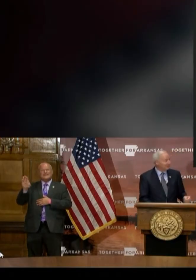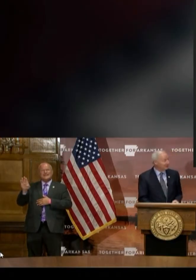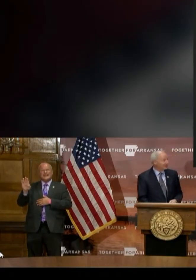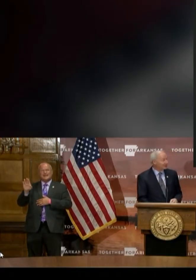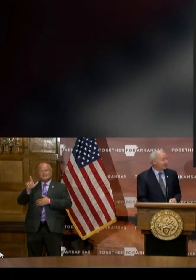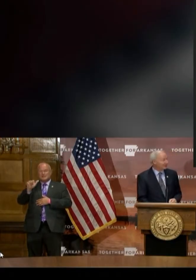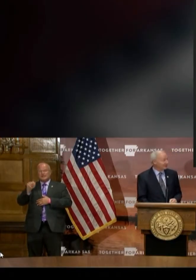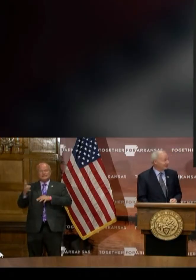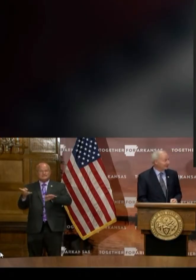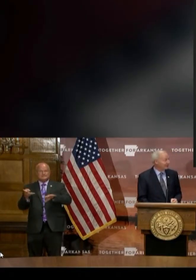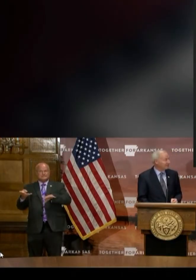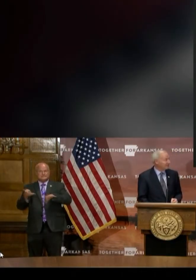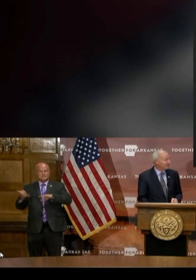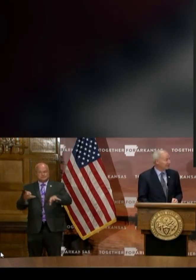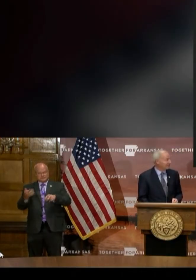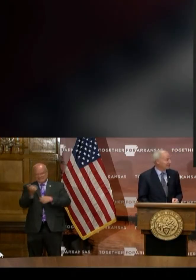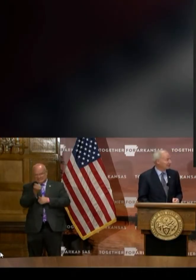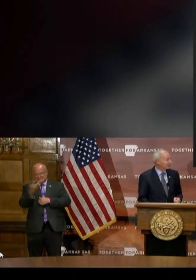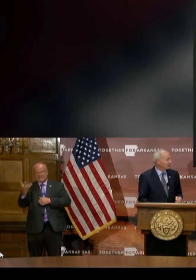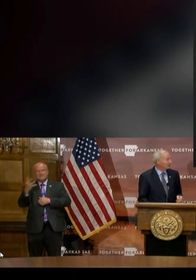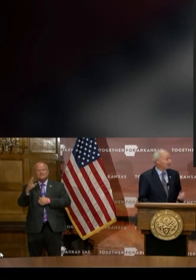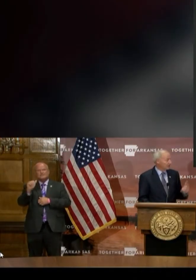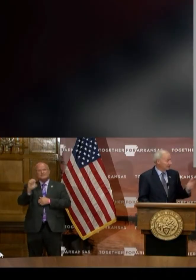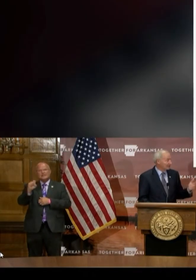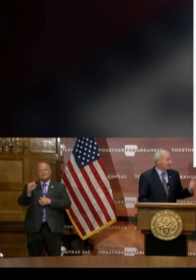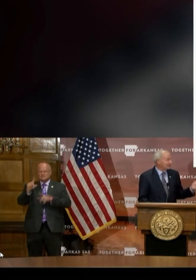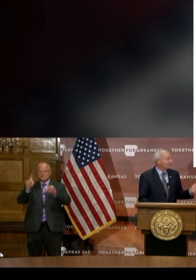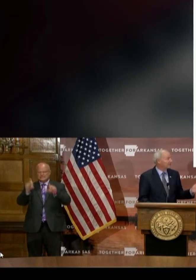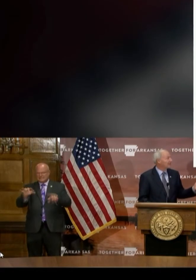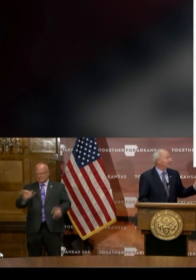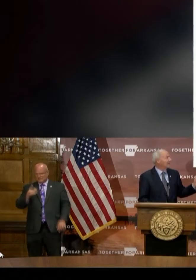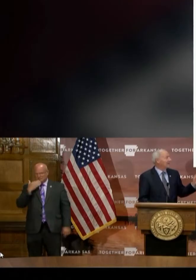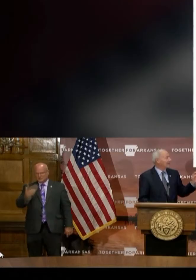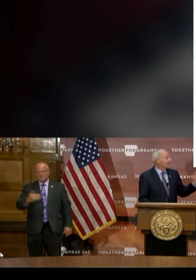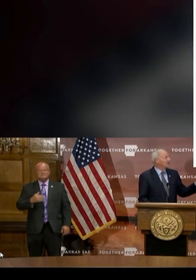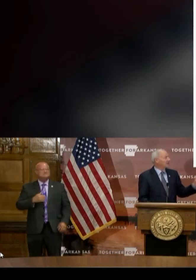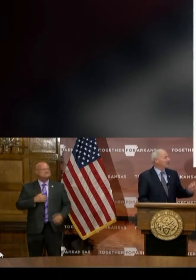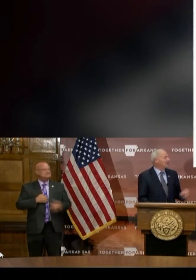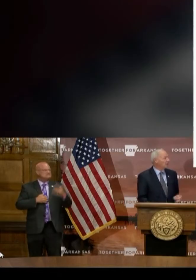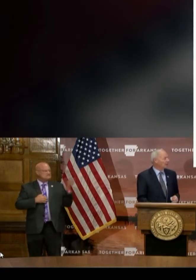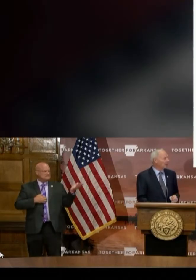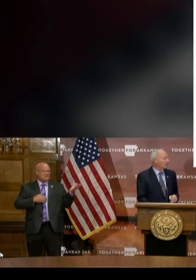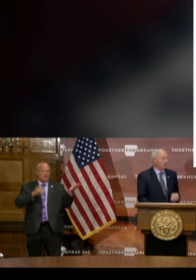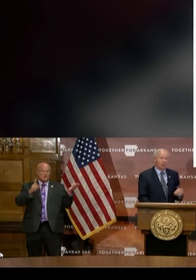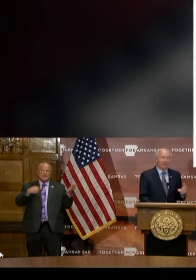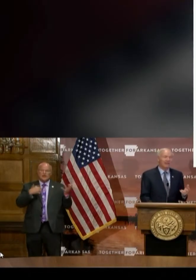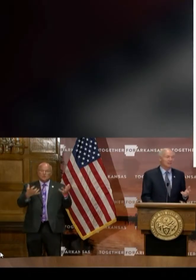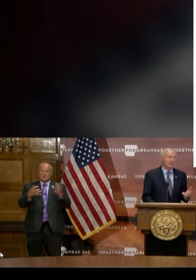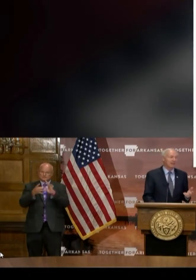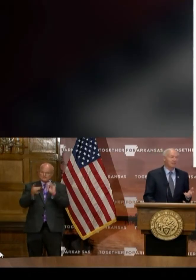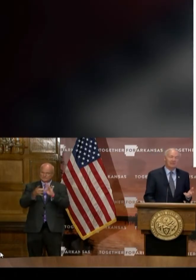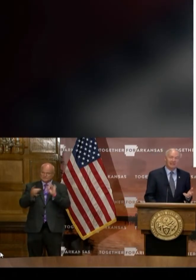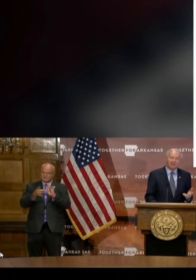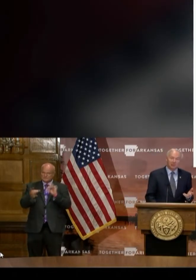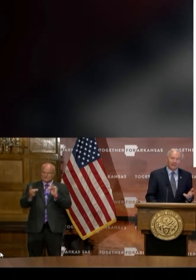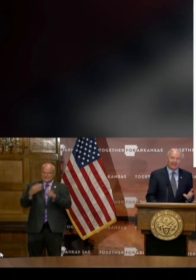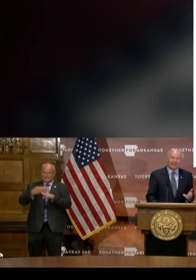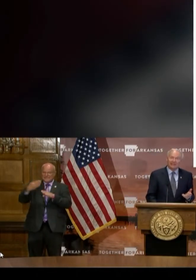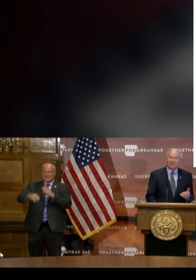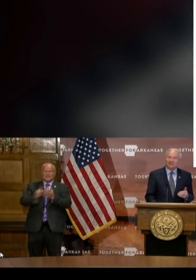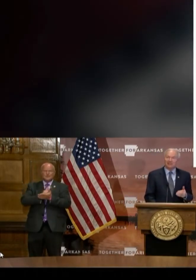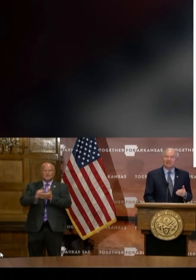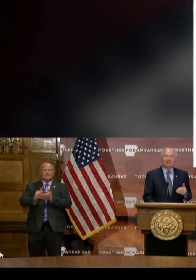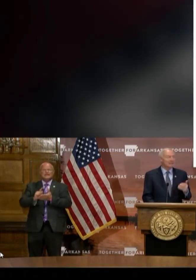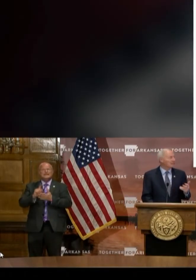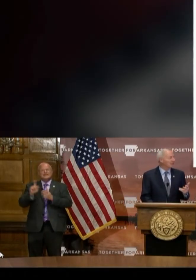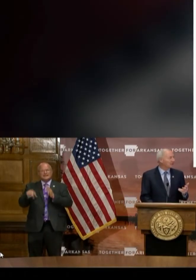lab produced a good number of cases as well, or tests, excuse me. This is one I want to point out as we come to the end of the week, and